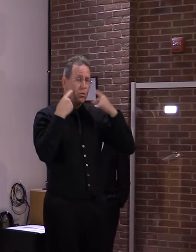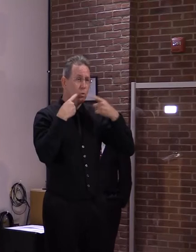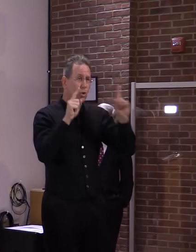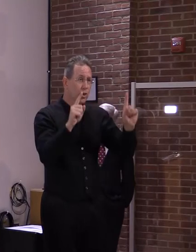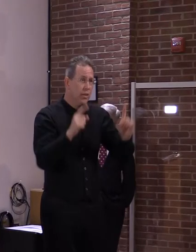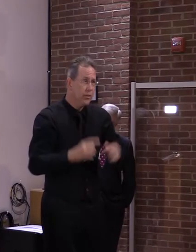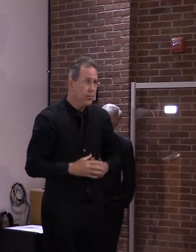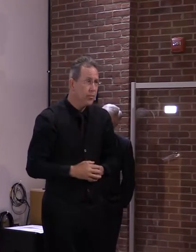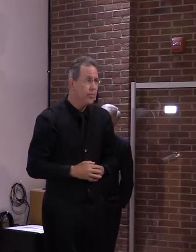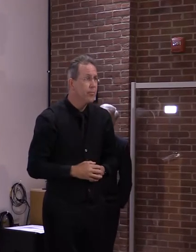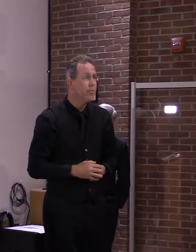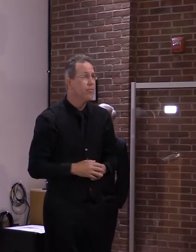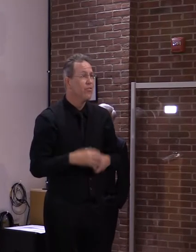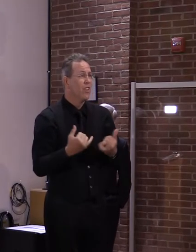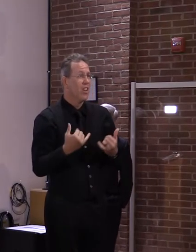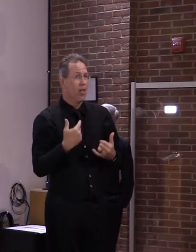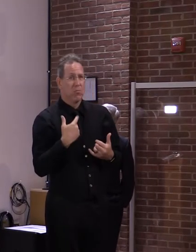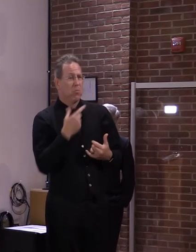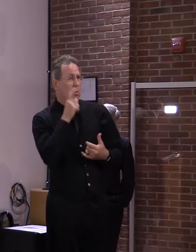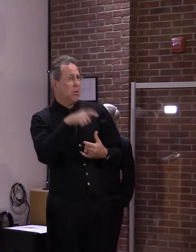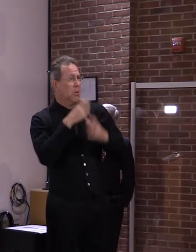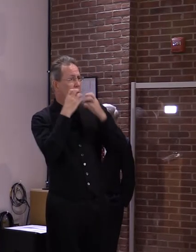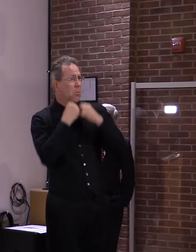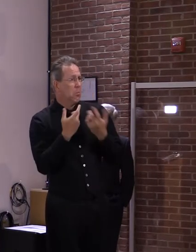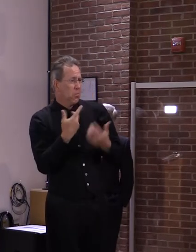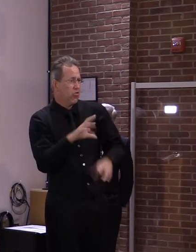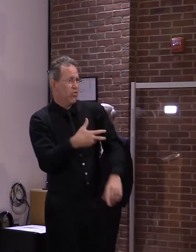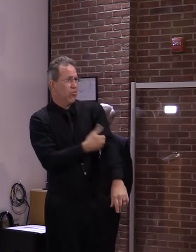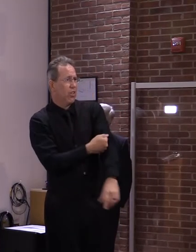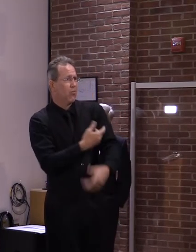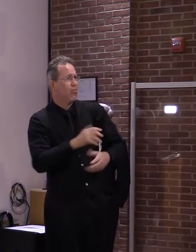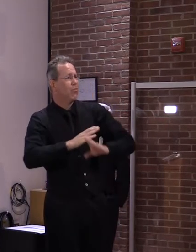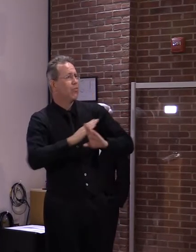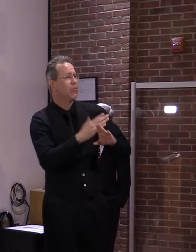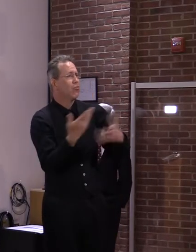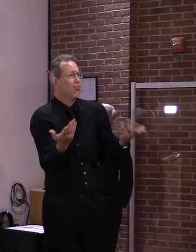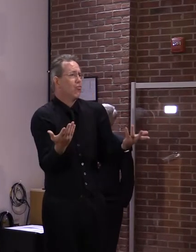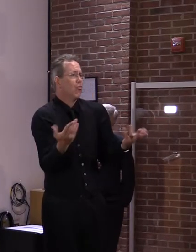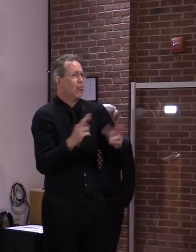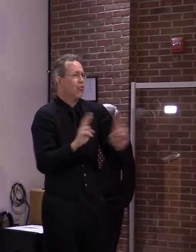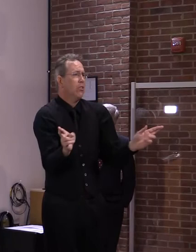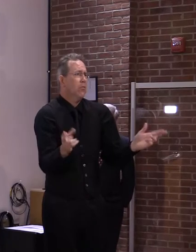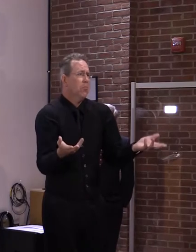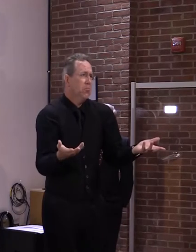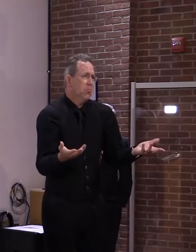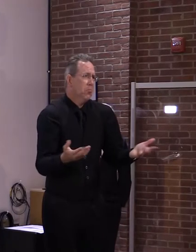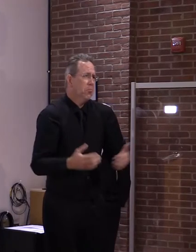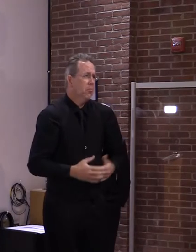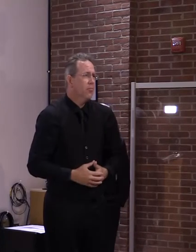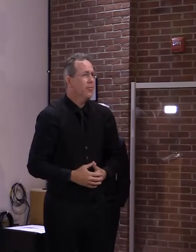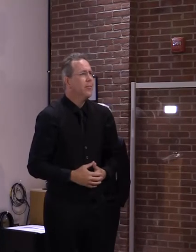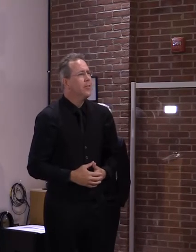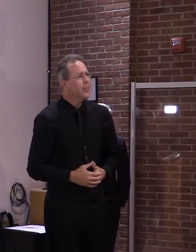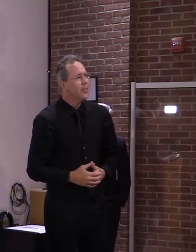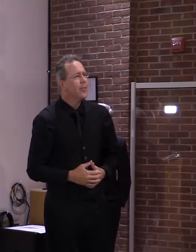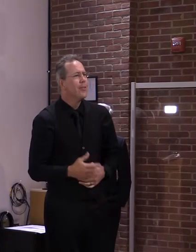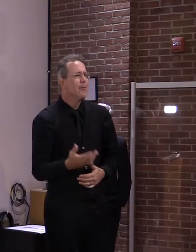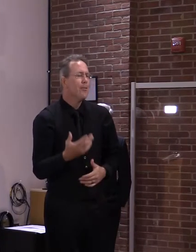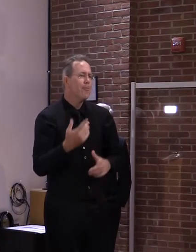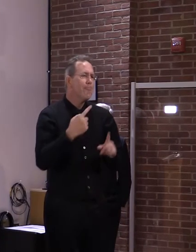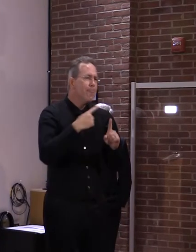And they're obviously something to pull out of the toolbox if needed in a future time.